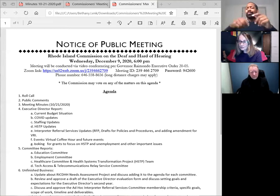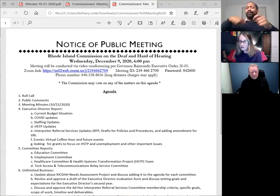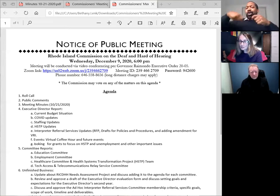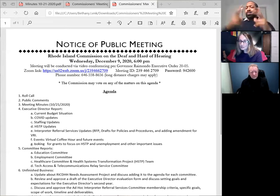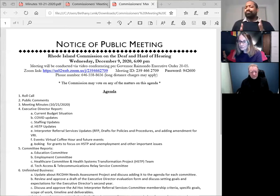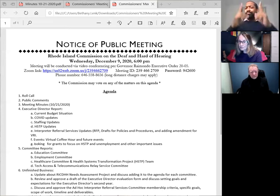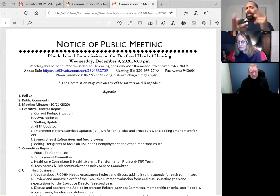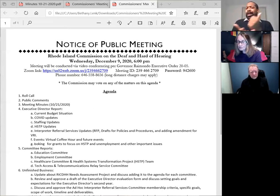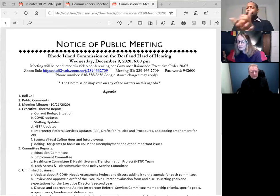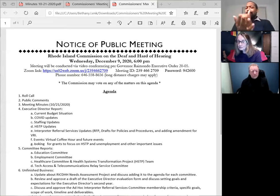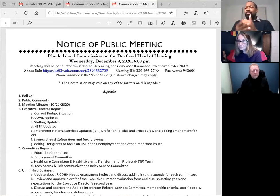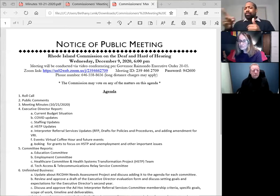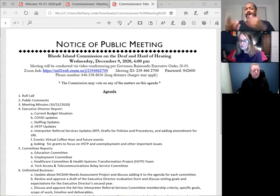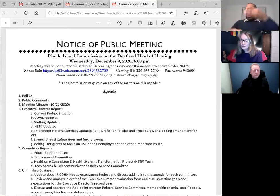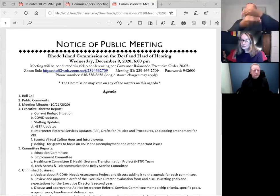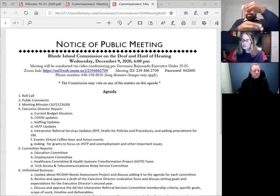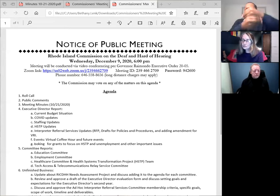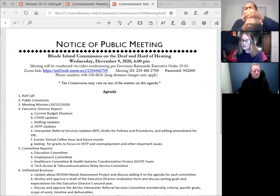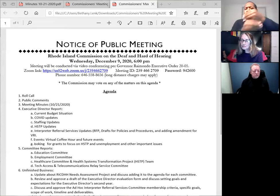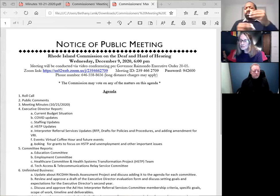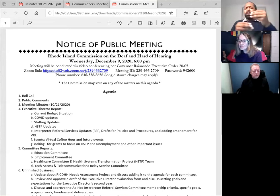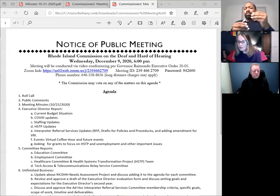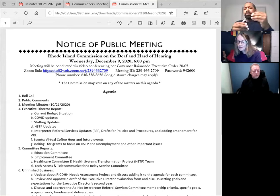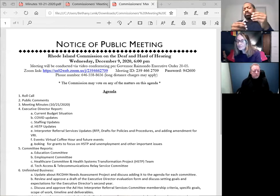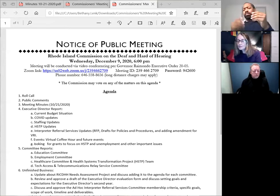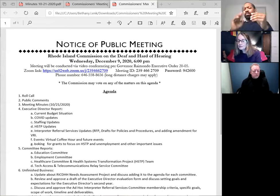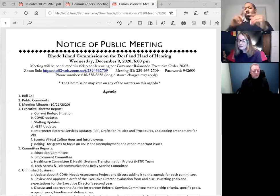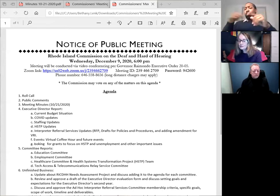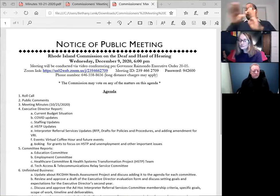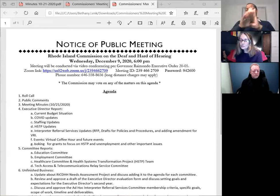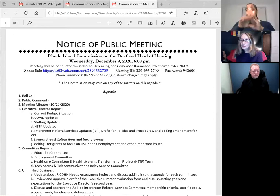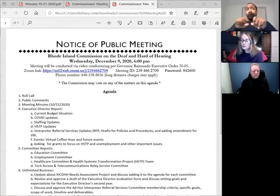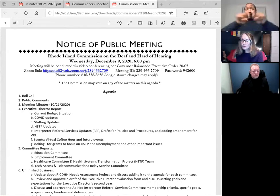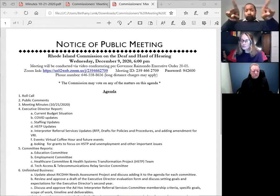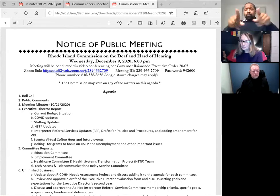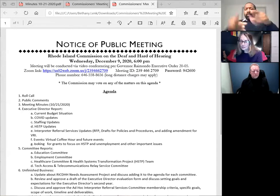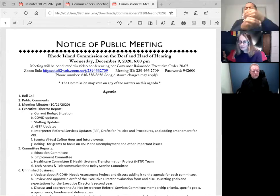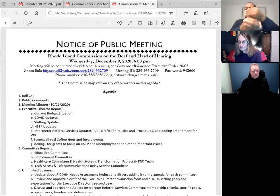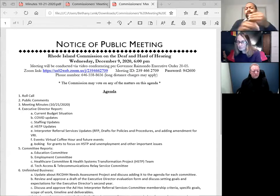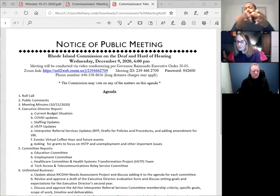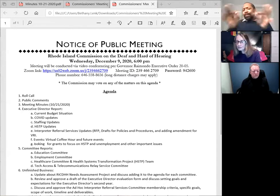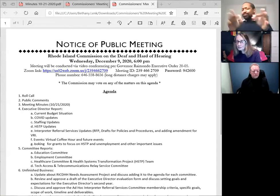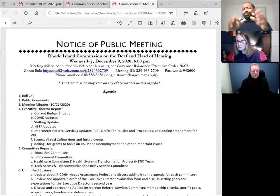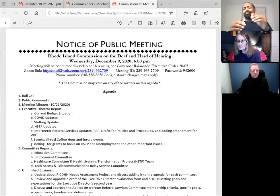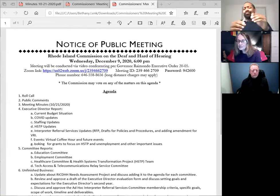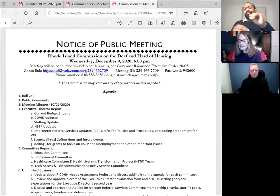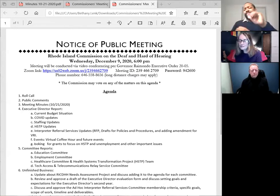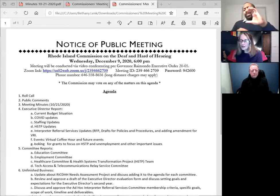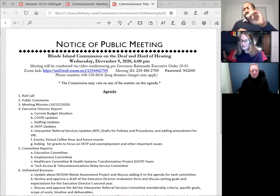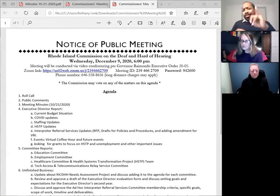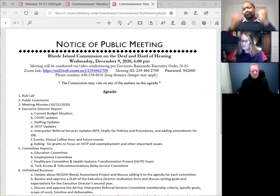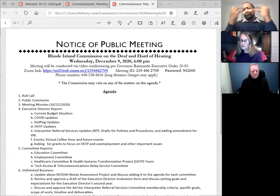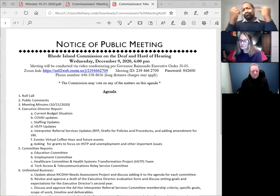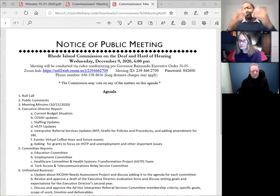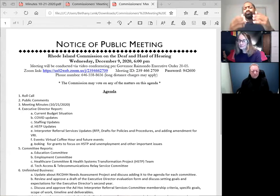She offered interpreting services to make a video to include deaf people. And we could send this out